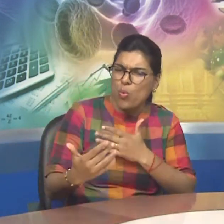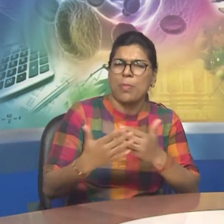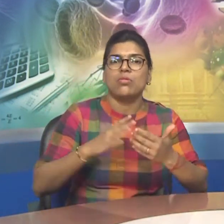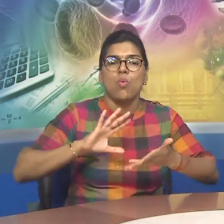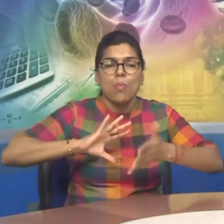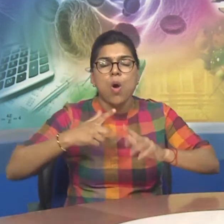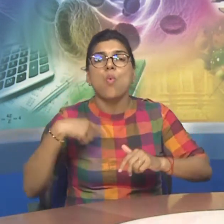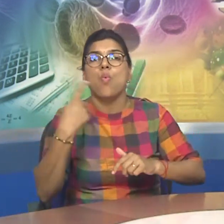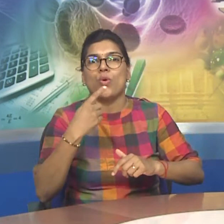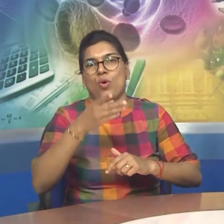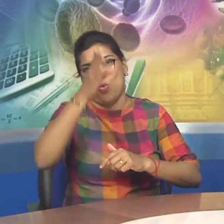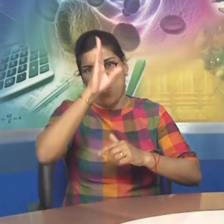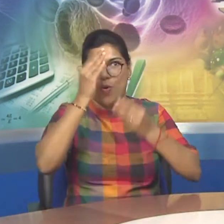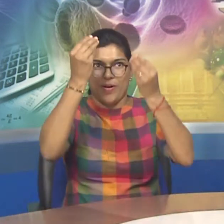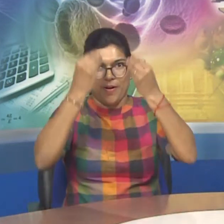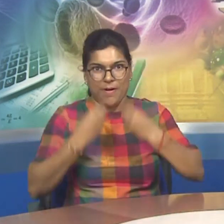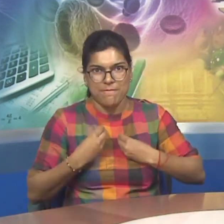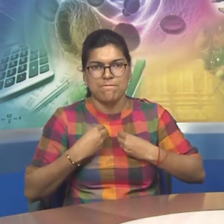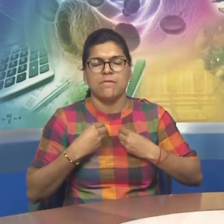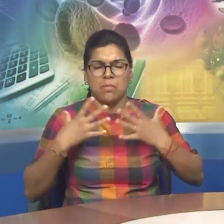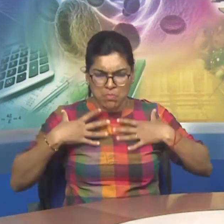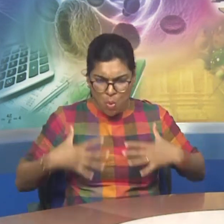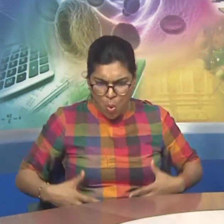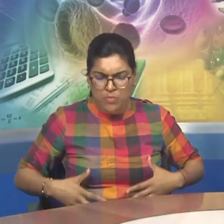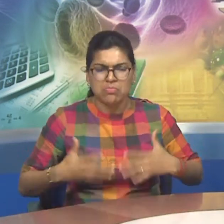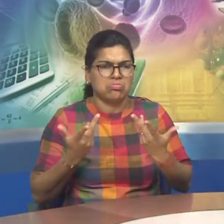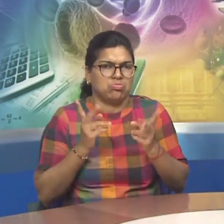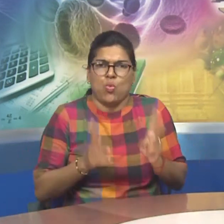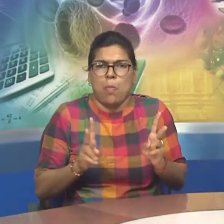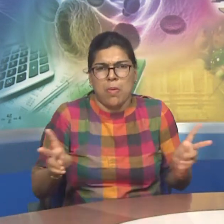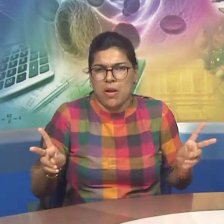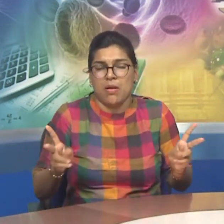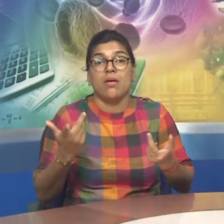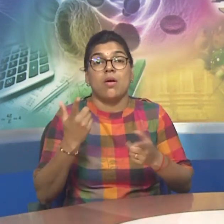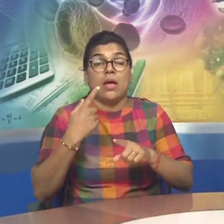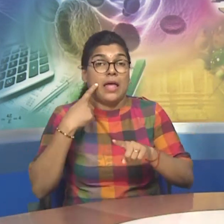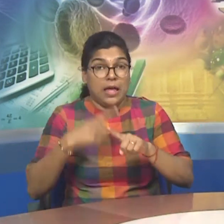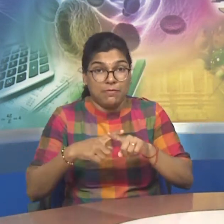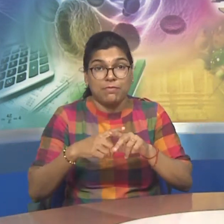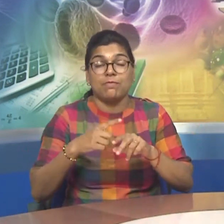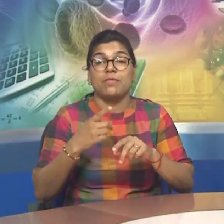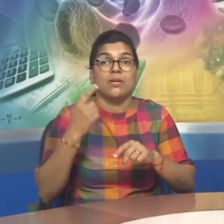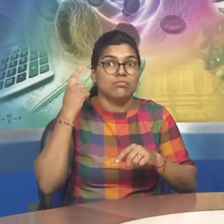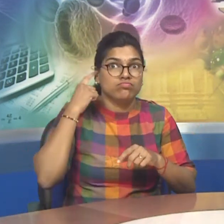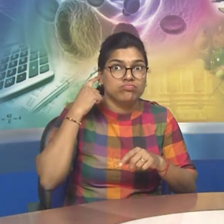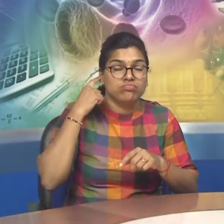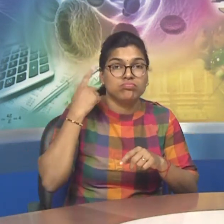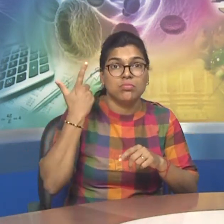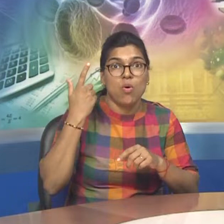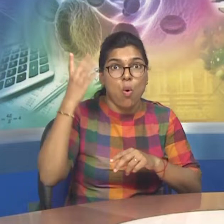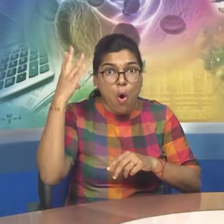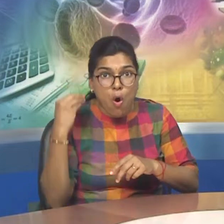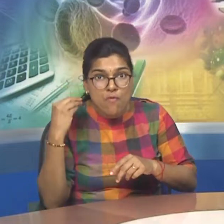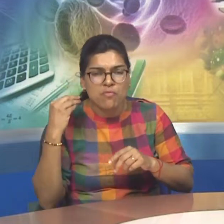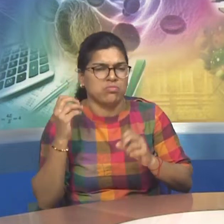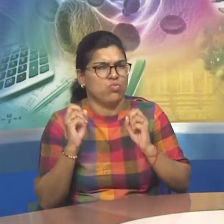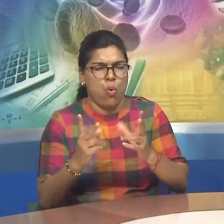I am happy, I am beautiful, I am strong and confident, I am strong, I am loved, I will be a better